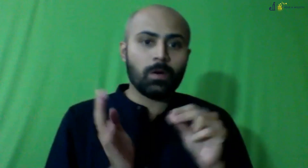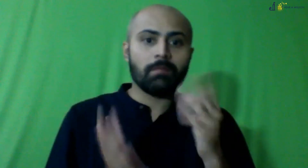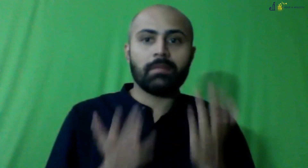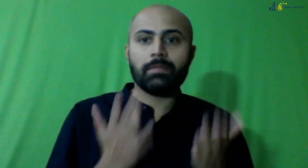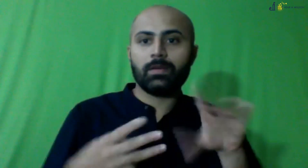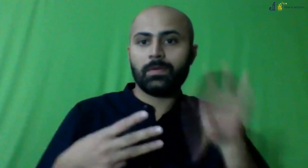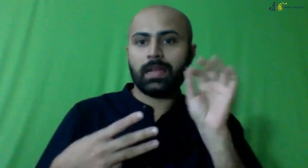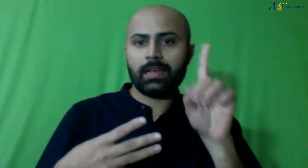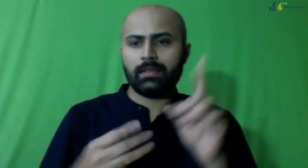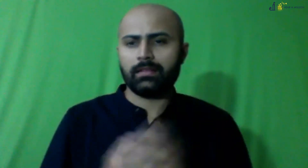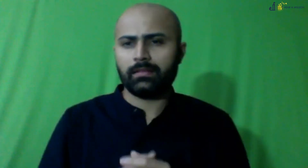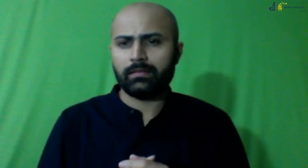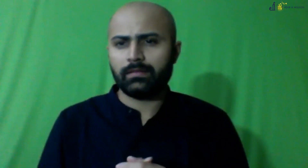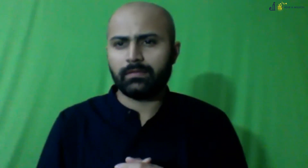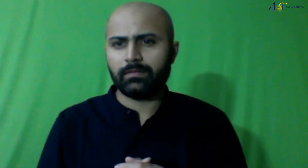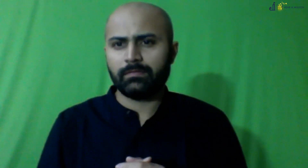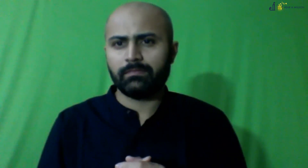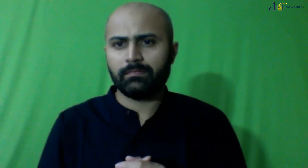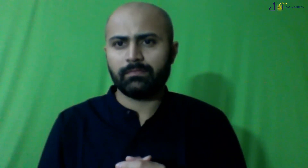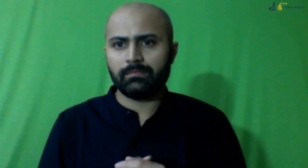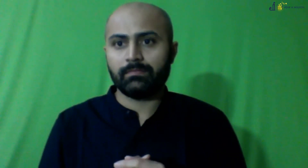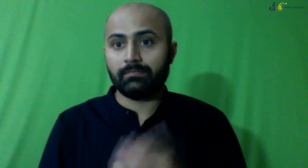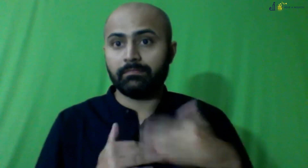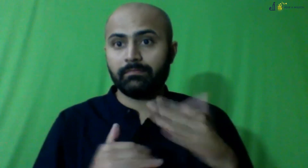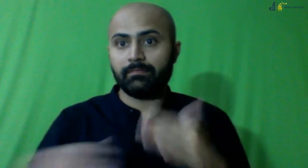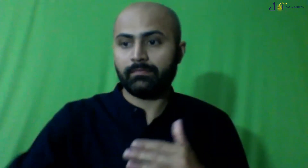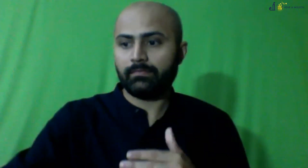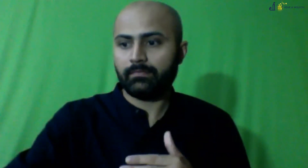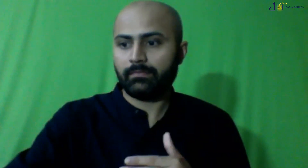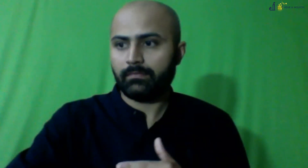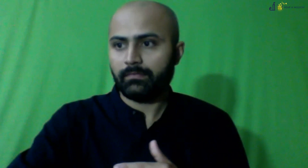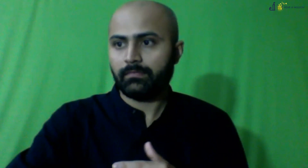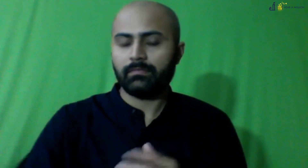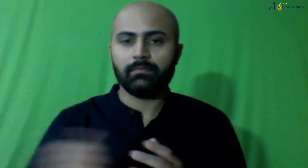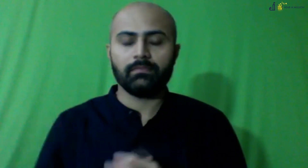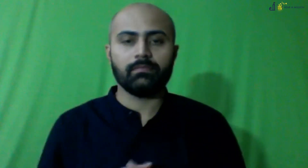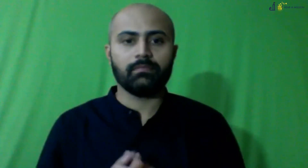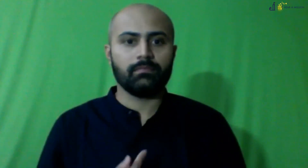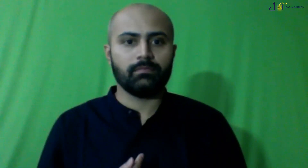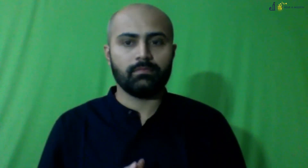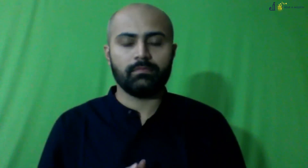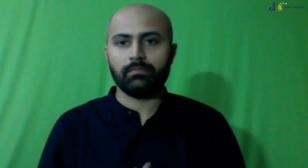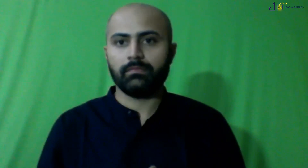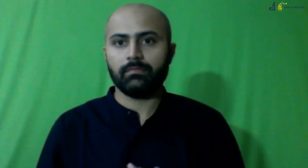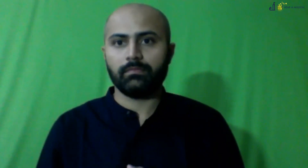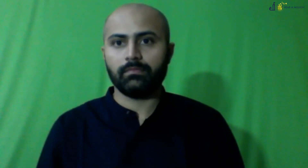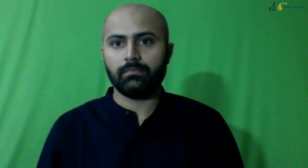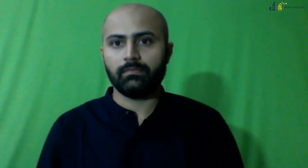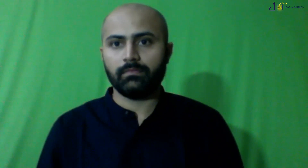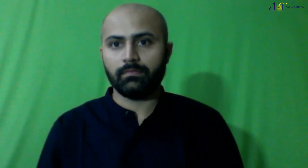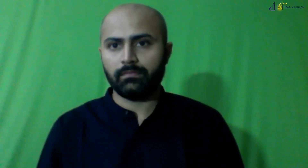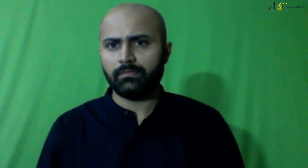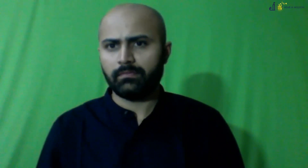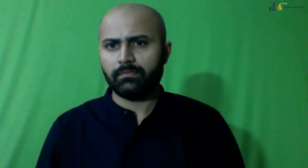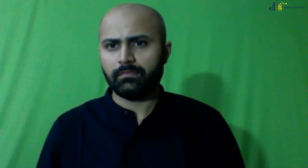or no? Some people are saying yes, no, and maybe. Please select your answer accordingly.